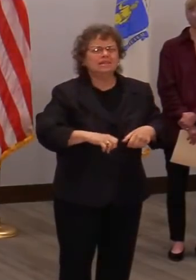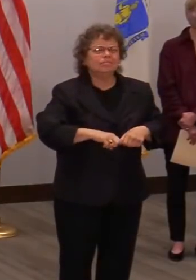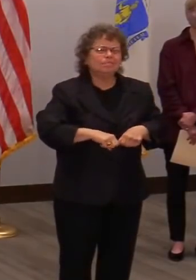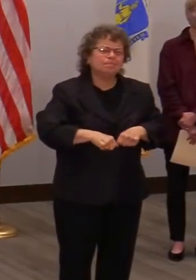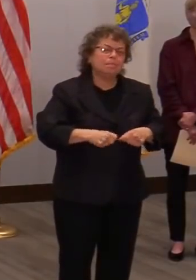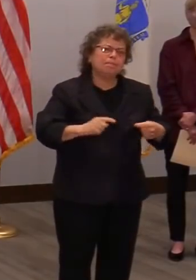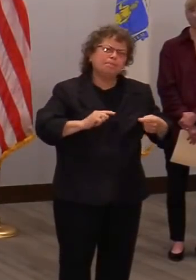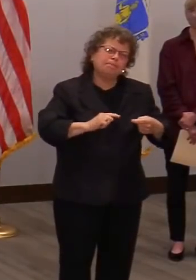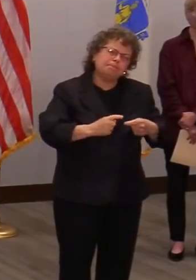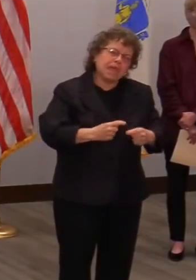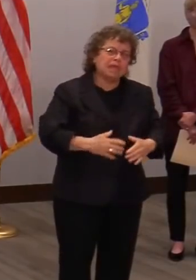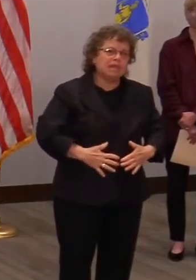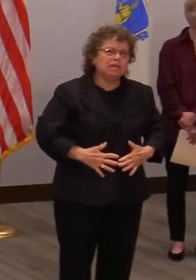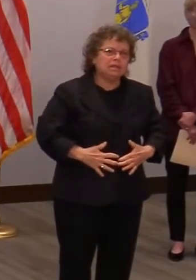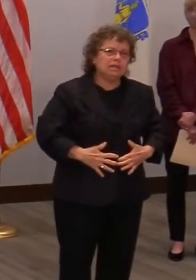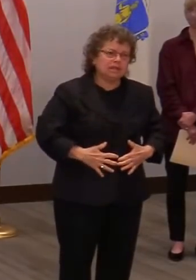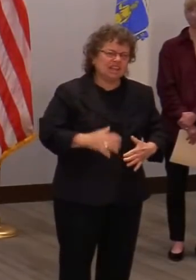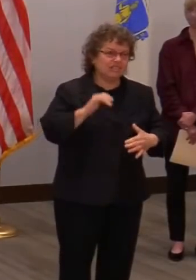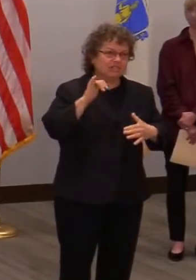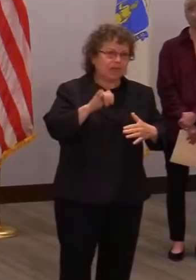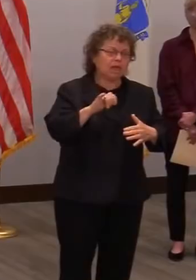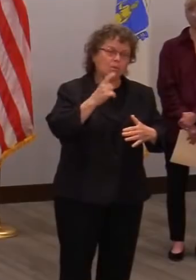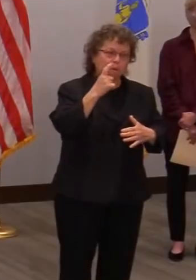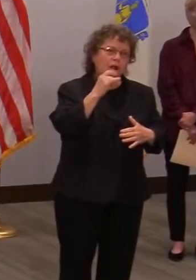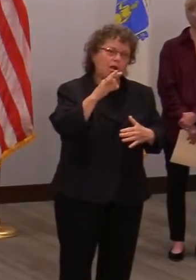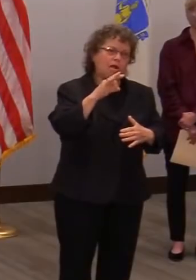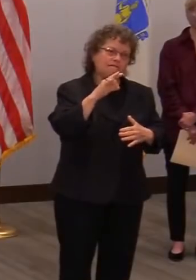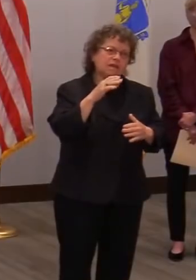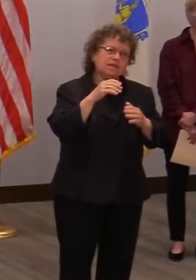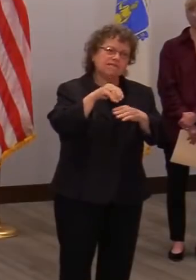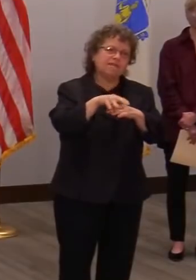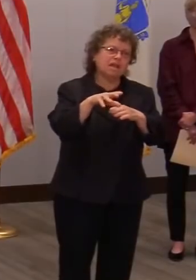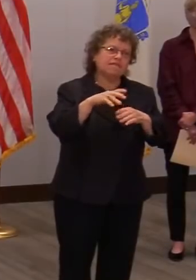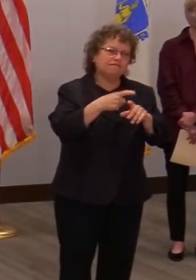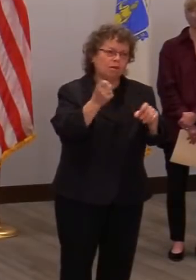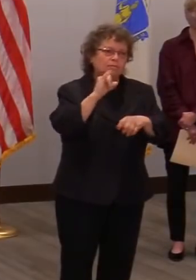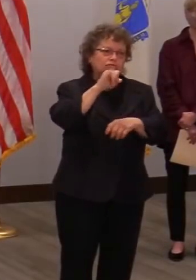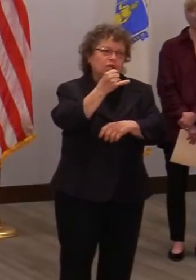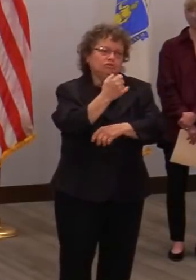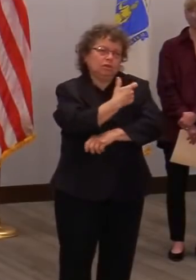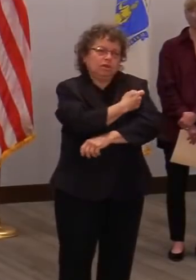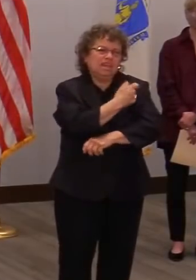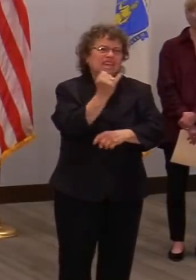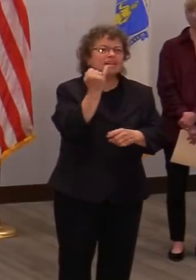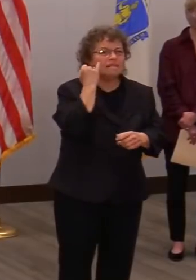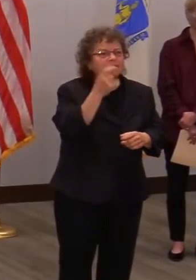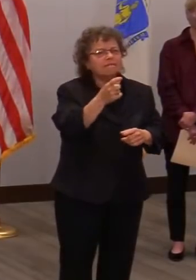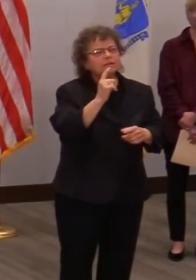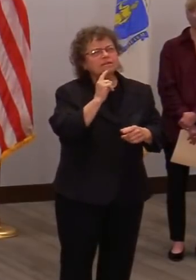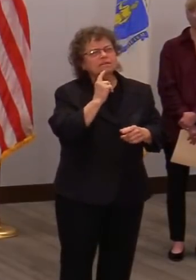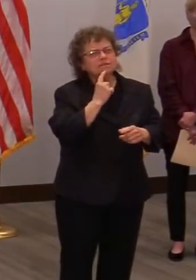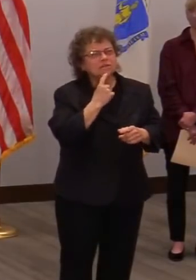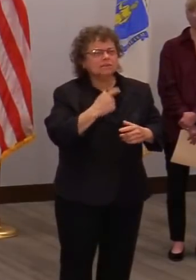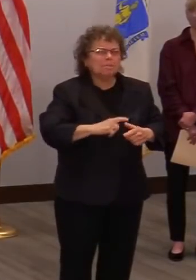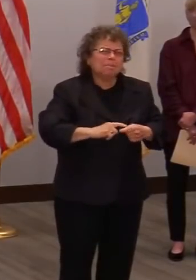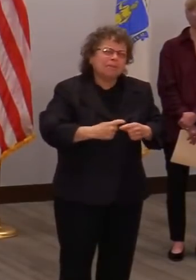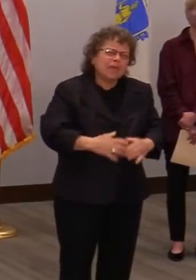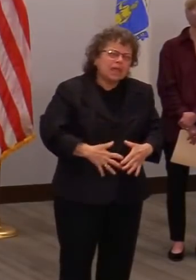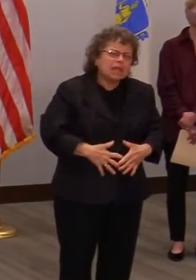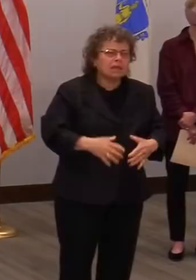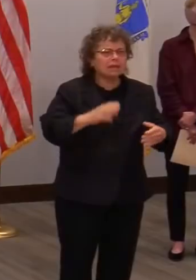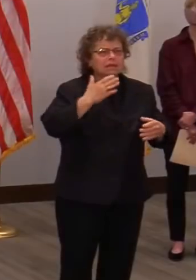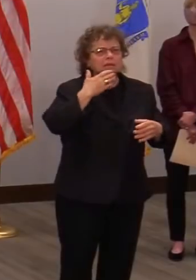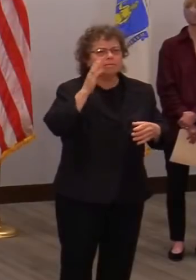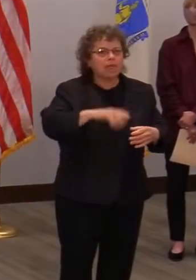received the vaccine recently and experience unusual symptoms, severe pain in the abdomen, severe